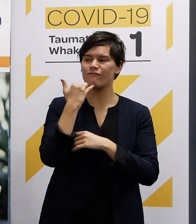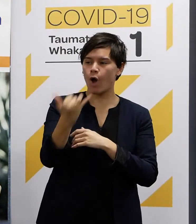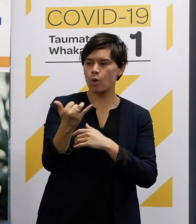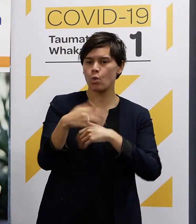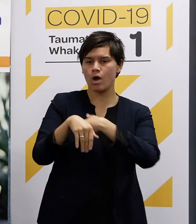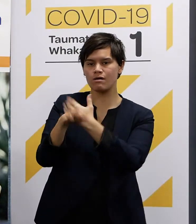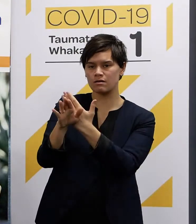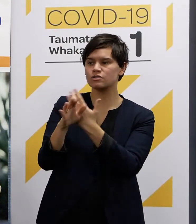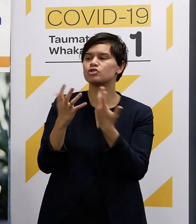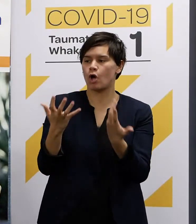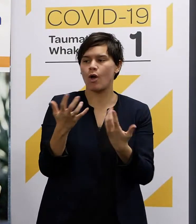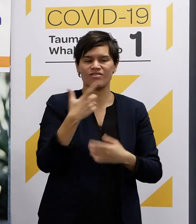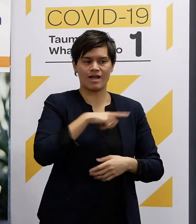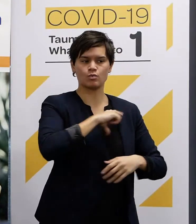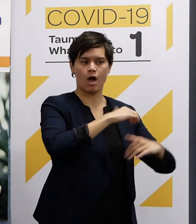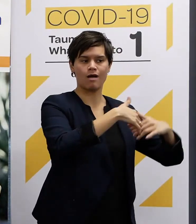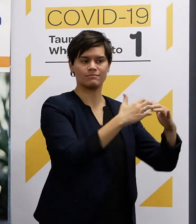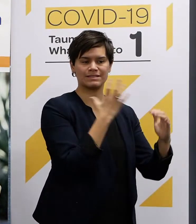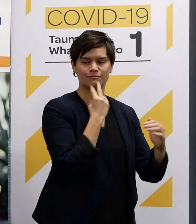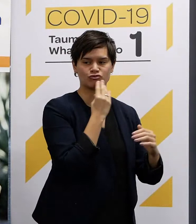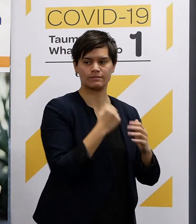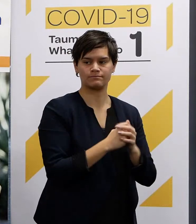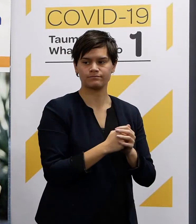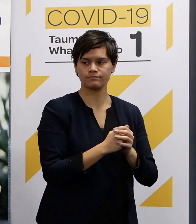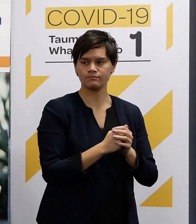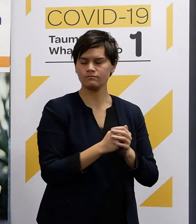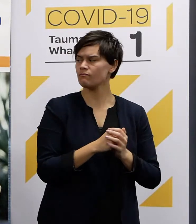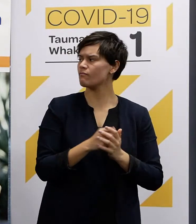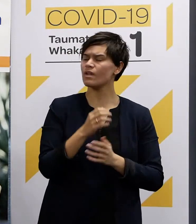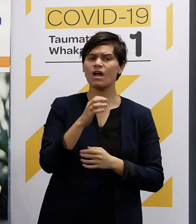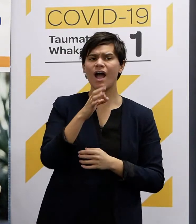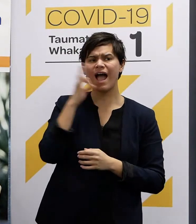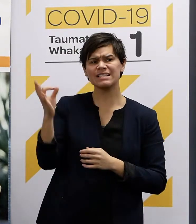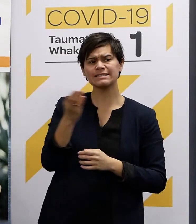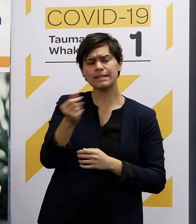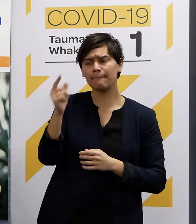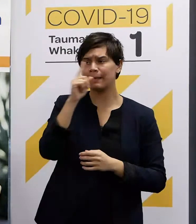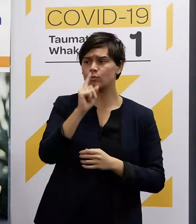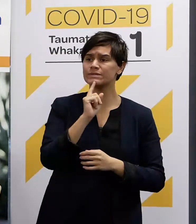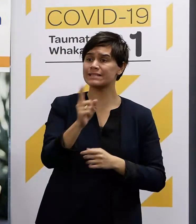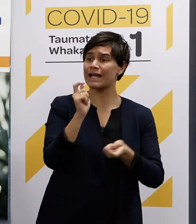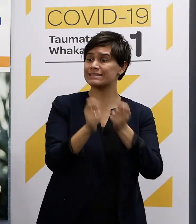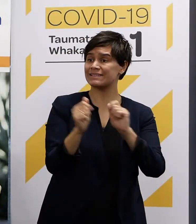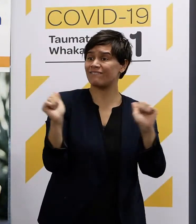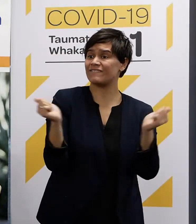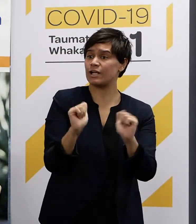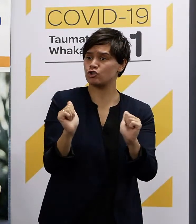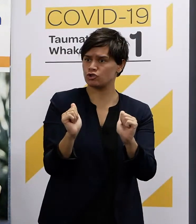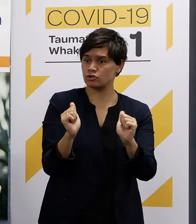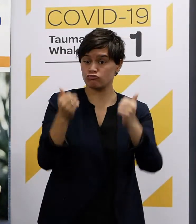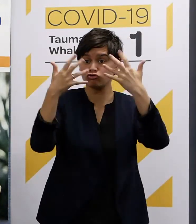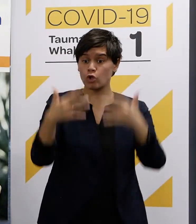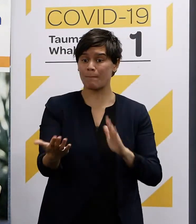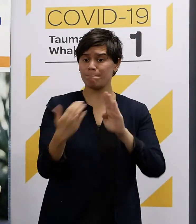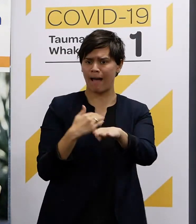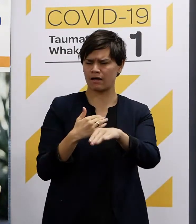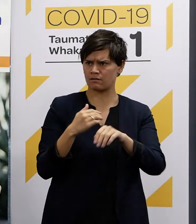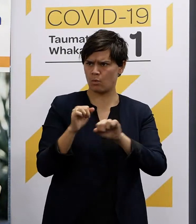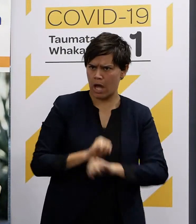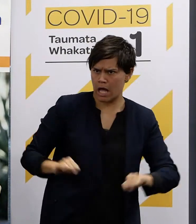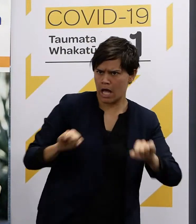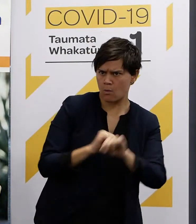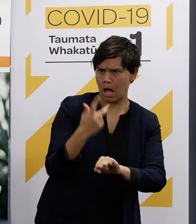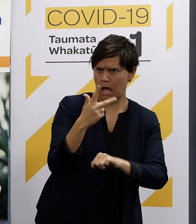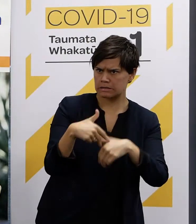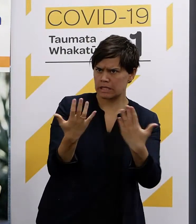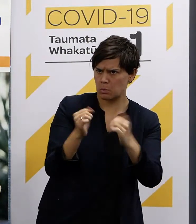they might have to wait up to 8 days for the results of their testing at community testing centres. Are you aware of those delays, how widespread they are,